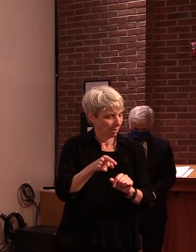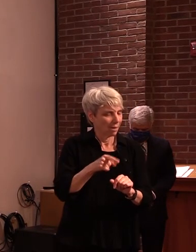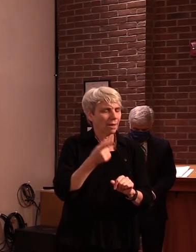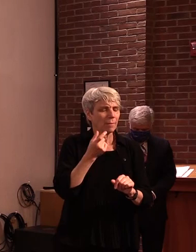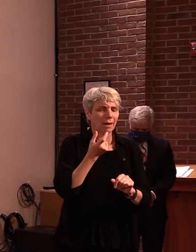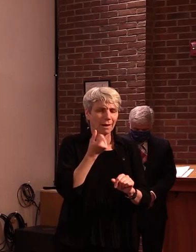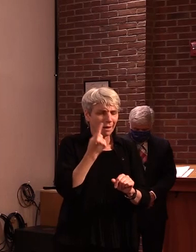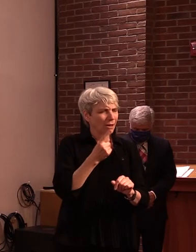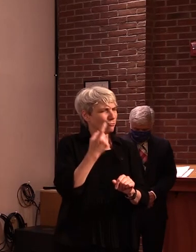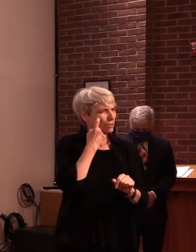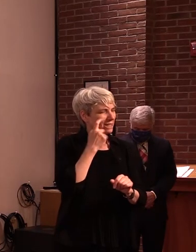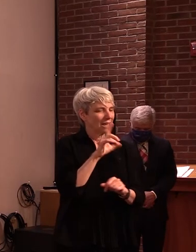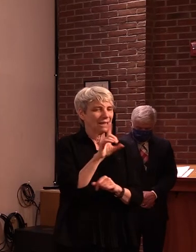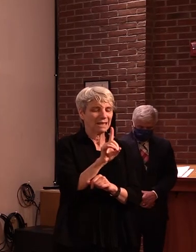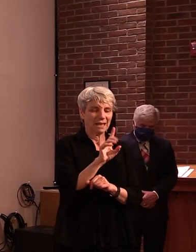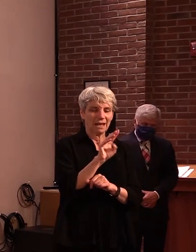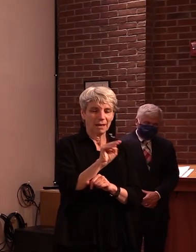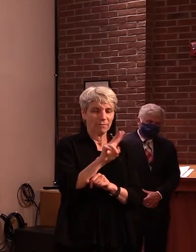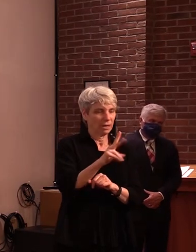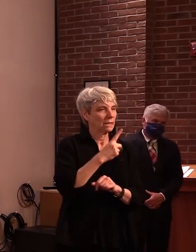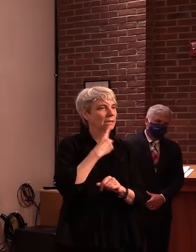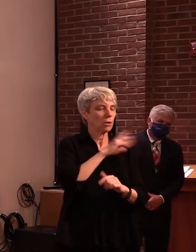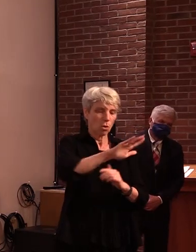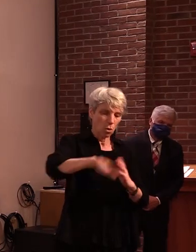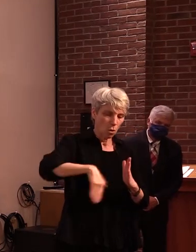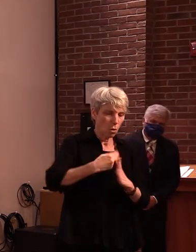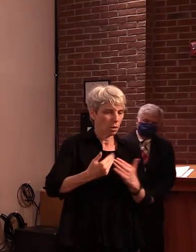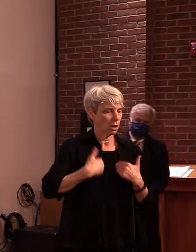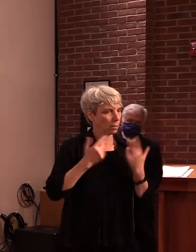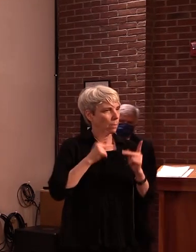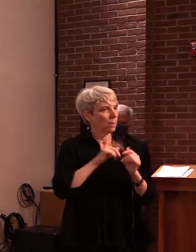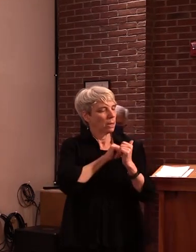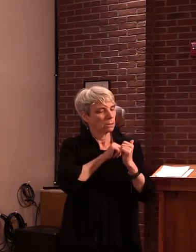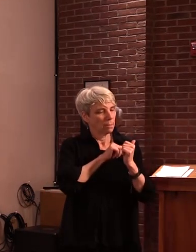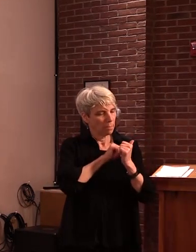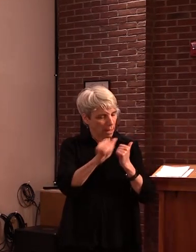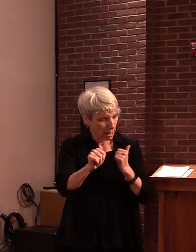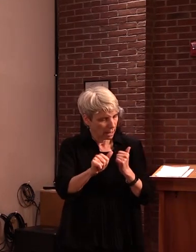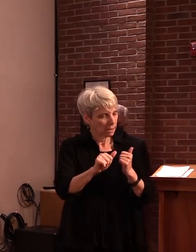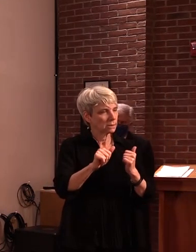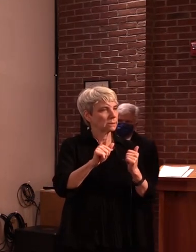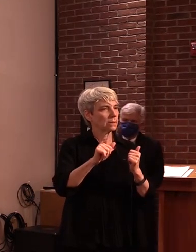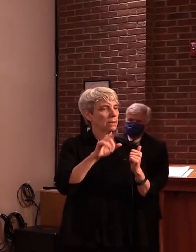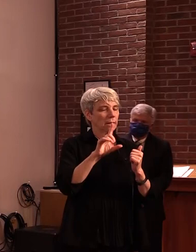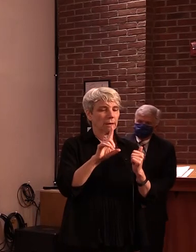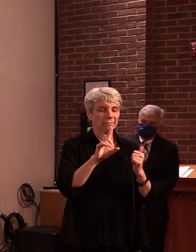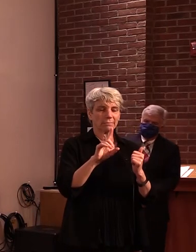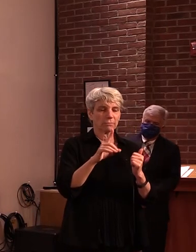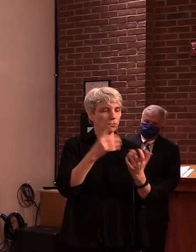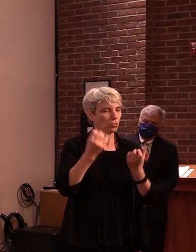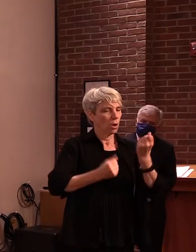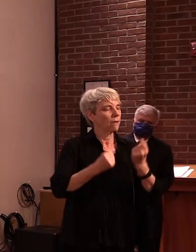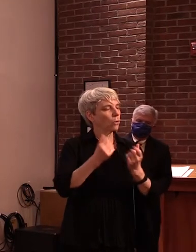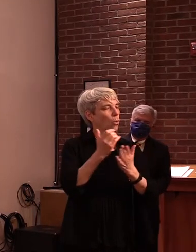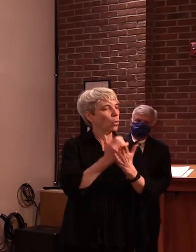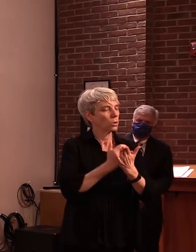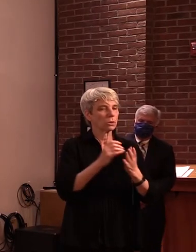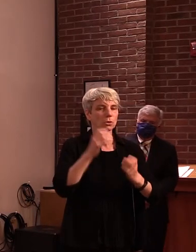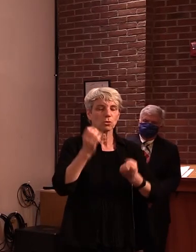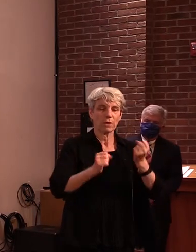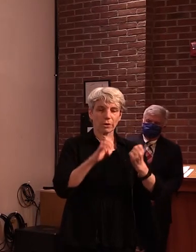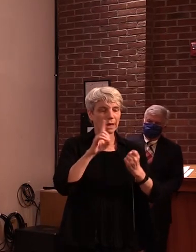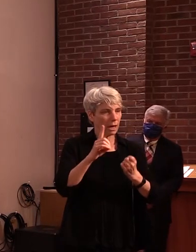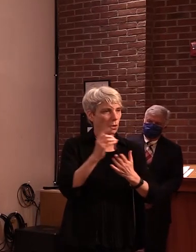17-year-olds must pass a state-approved driver's ed course. Could and would you, without legislative action, approve